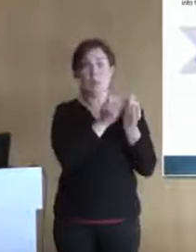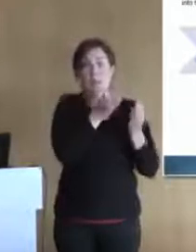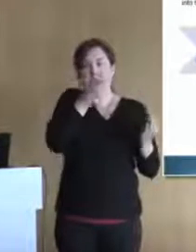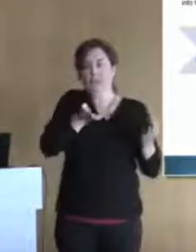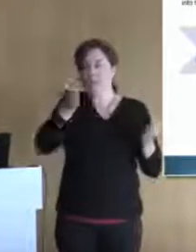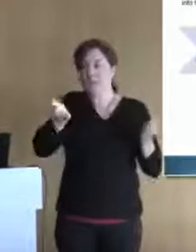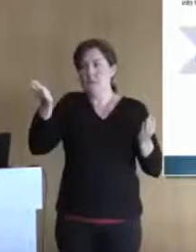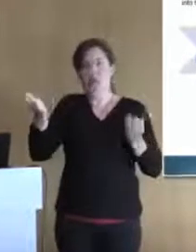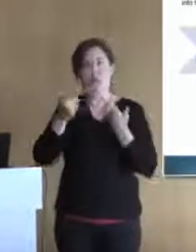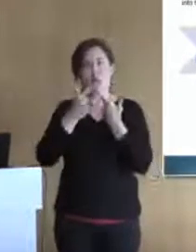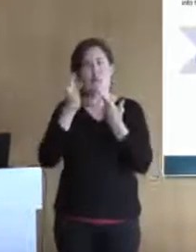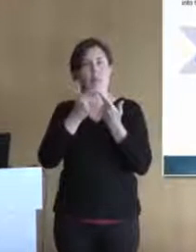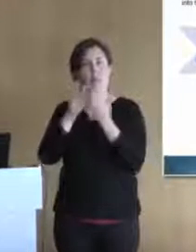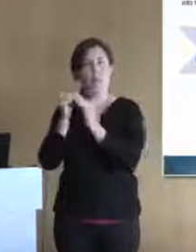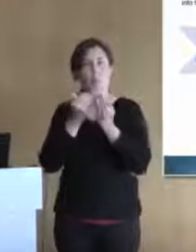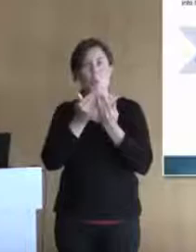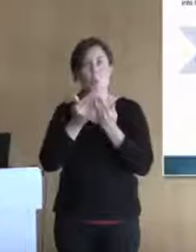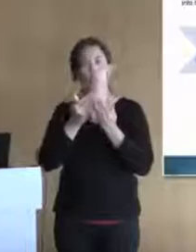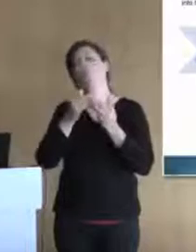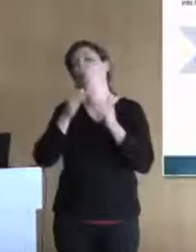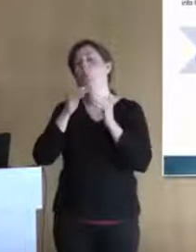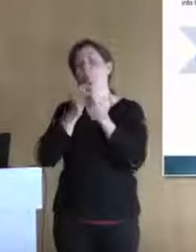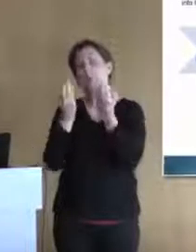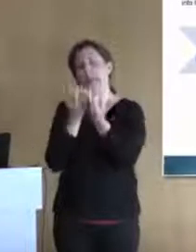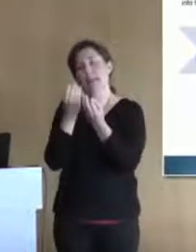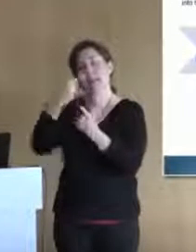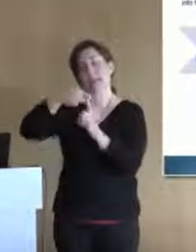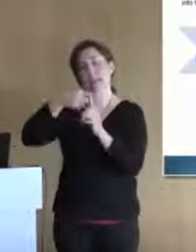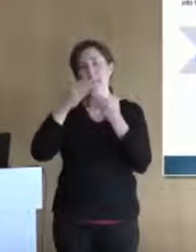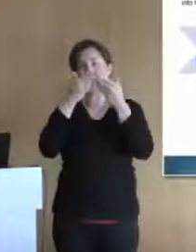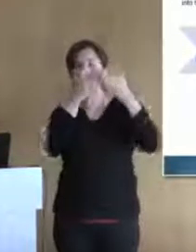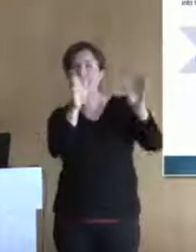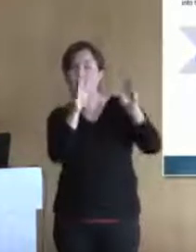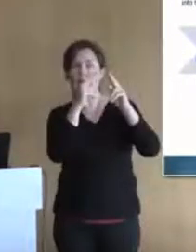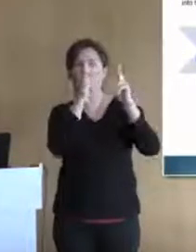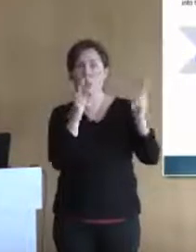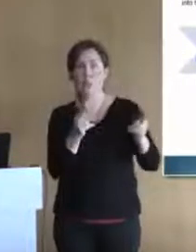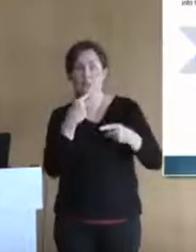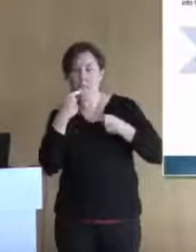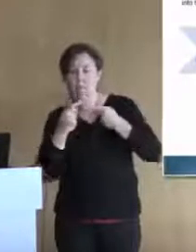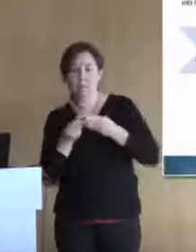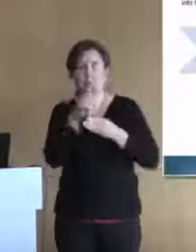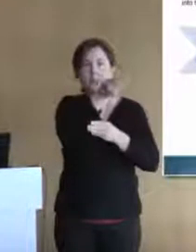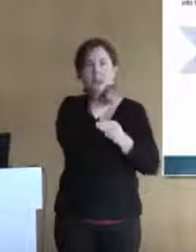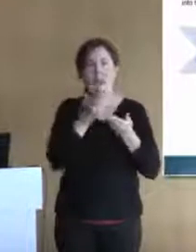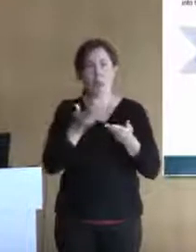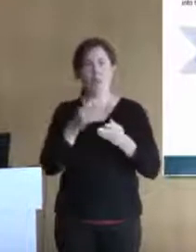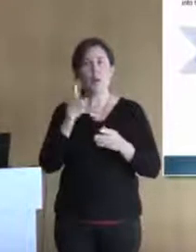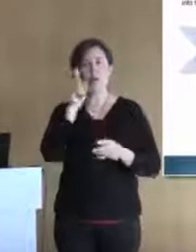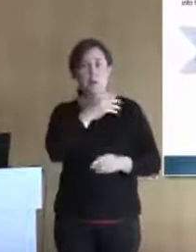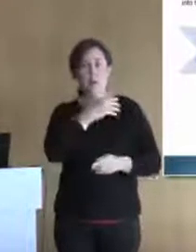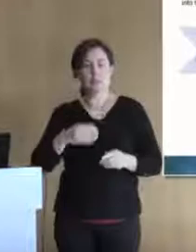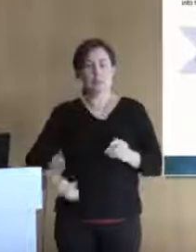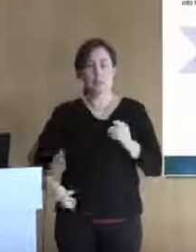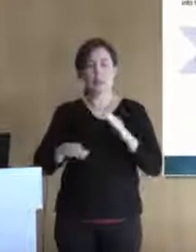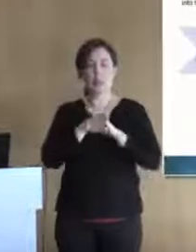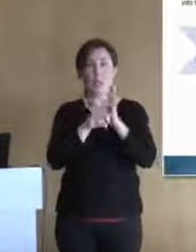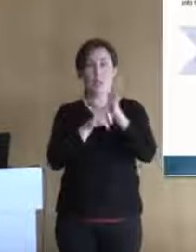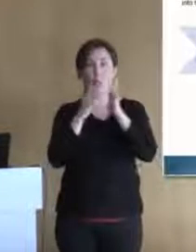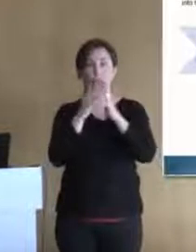There's some legislation to allow information sharing between community